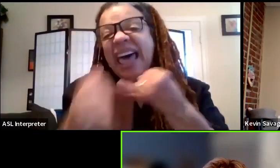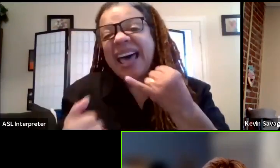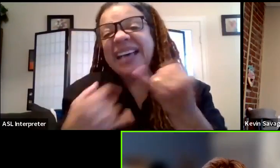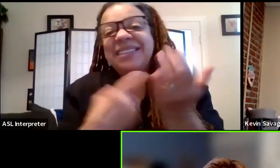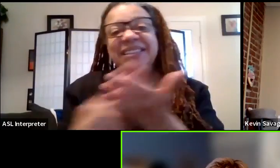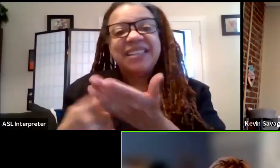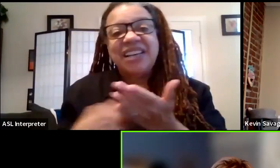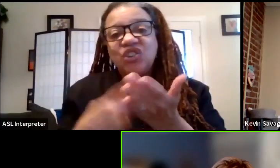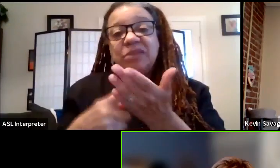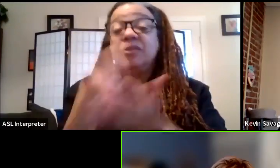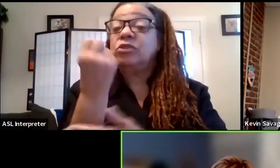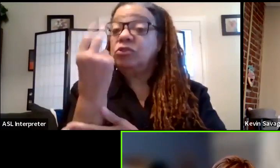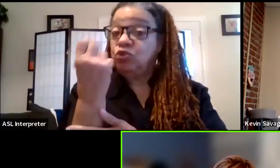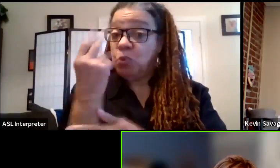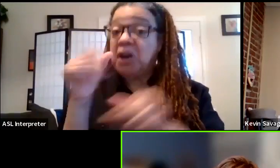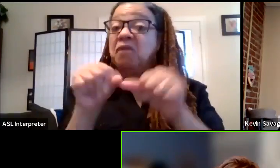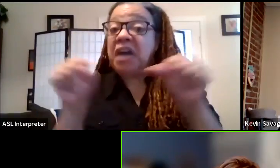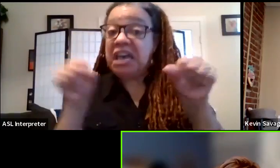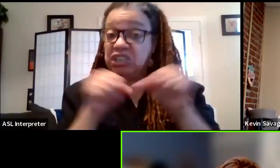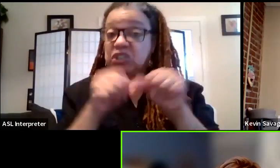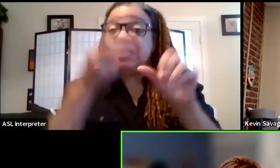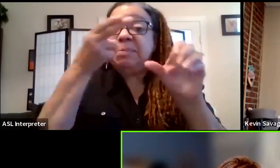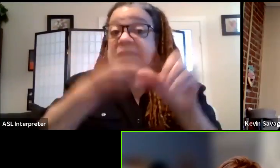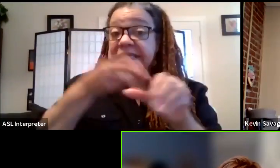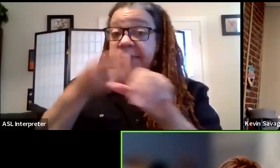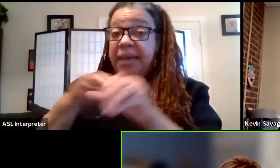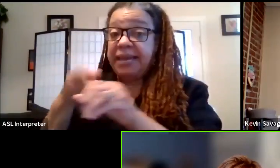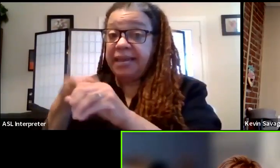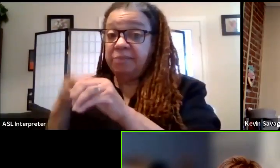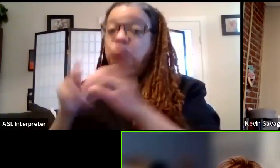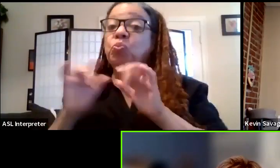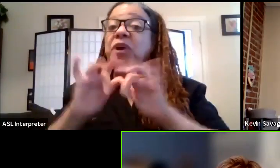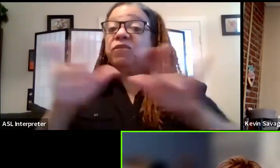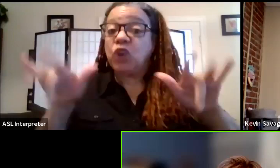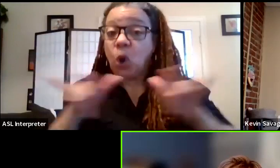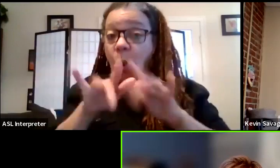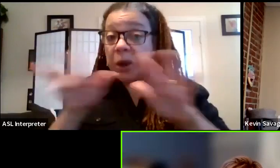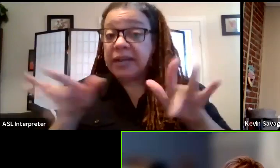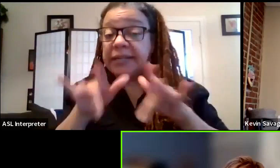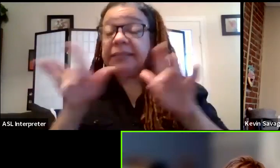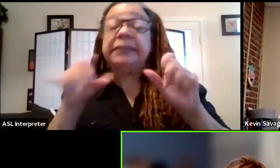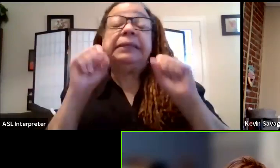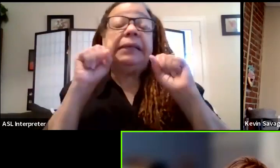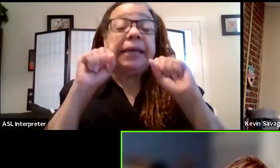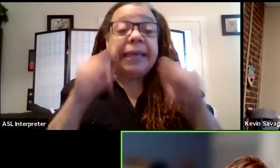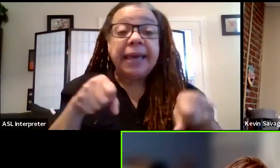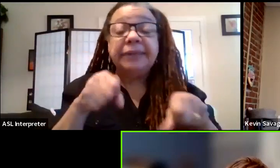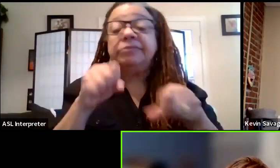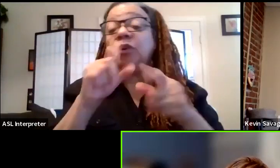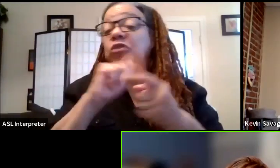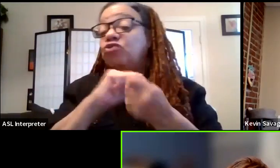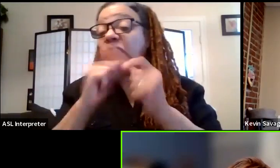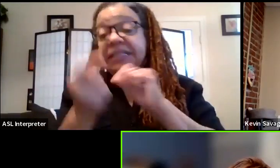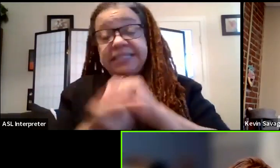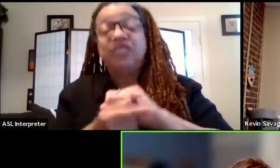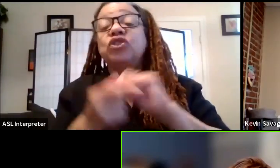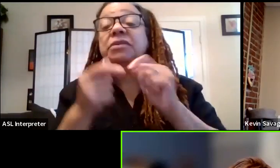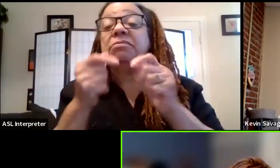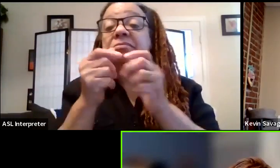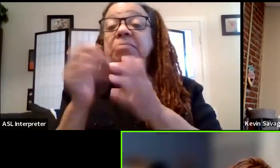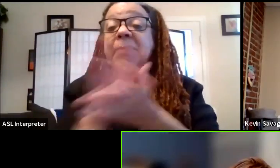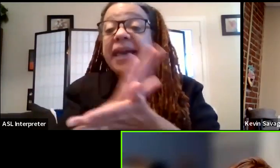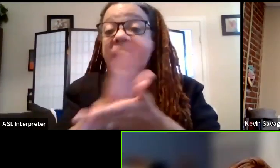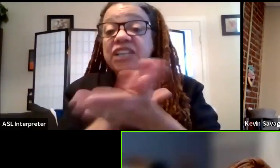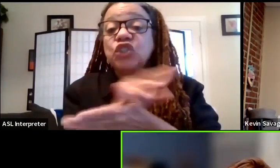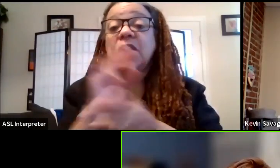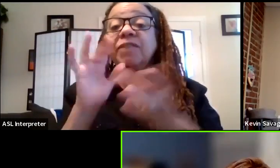12 agencies have participated. The sessions have been recorded and are available for viewing on the transition page of our website.